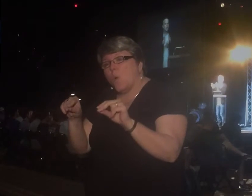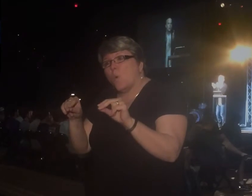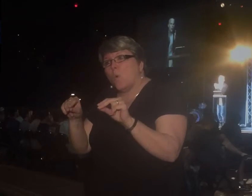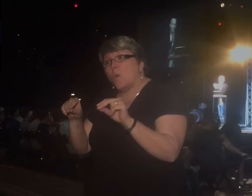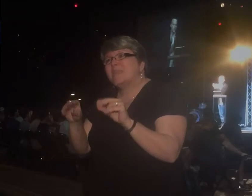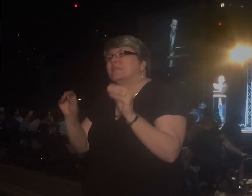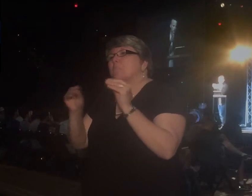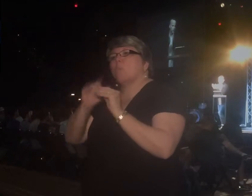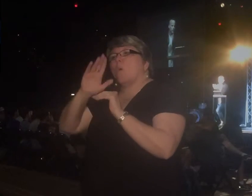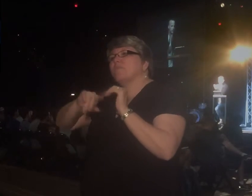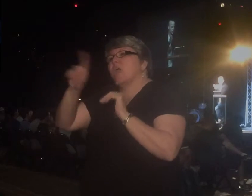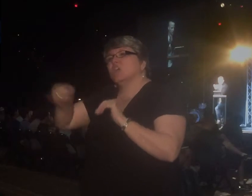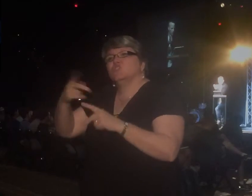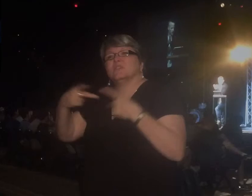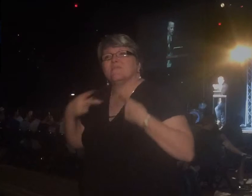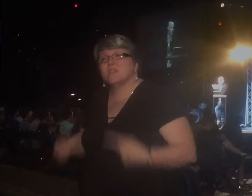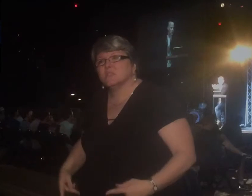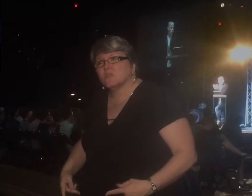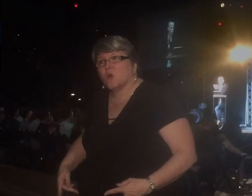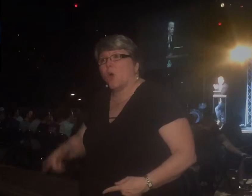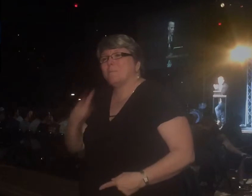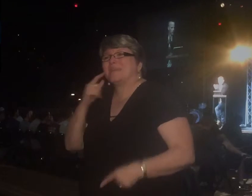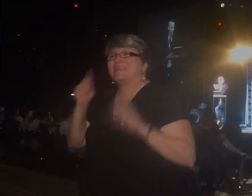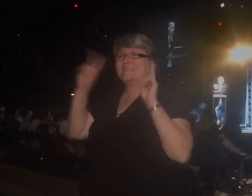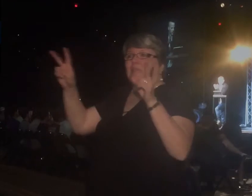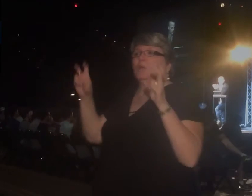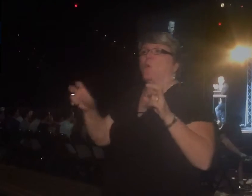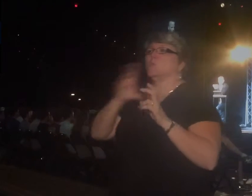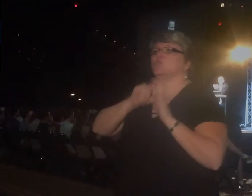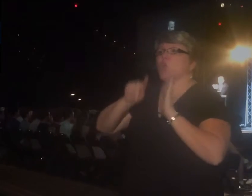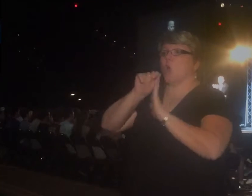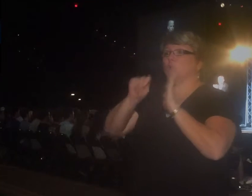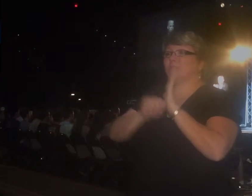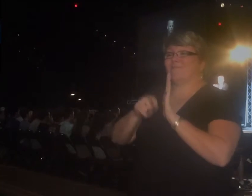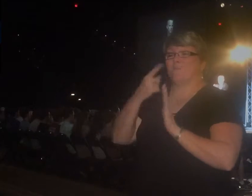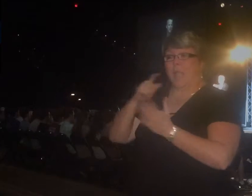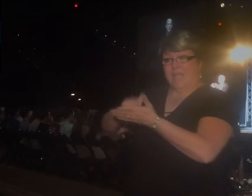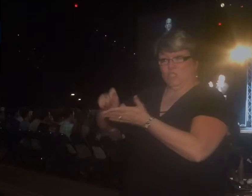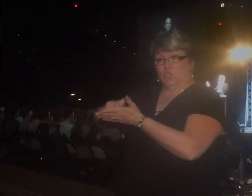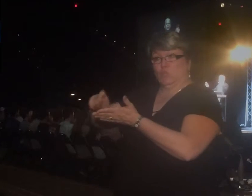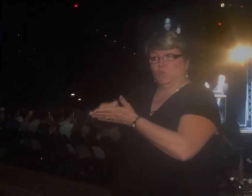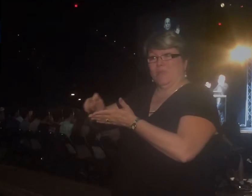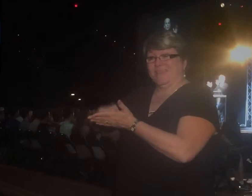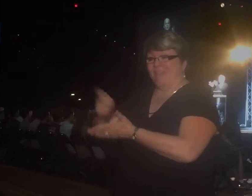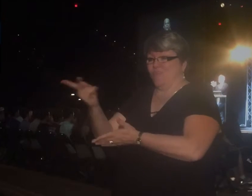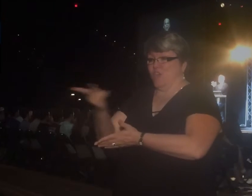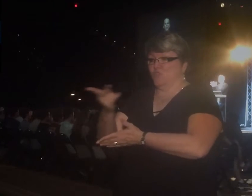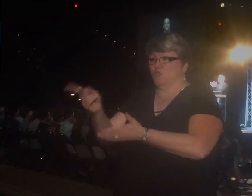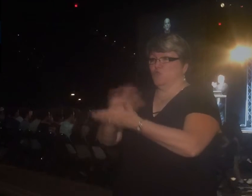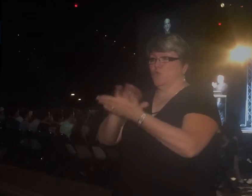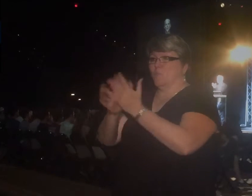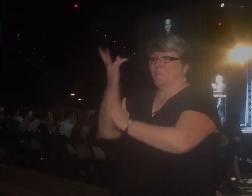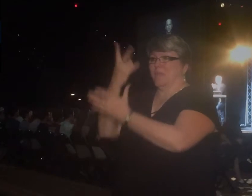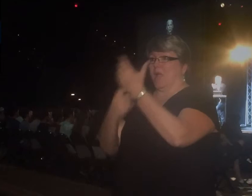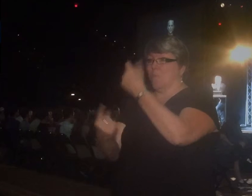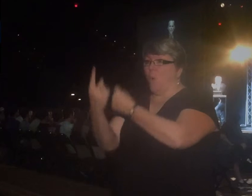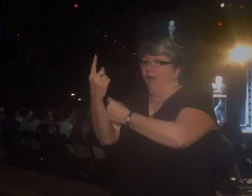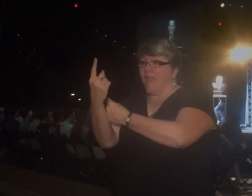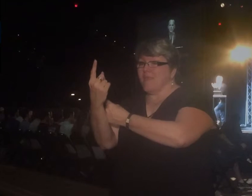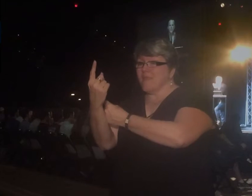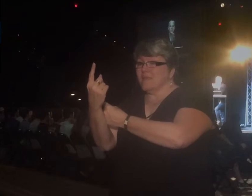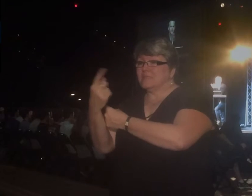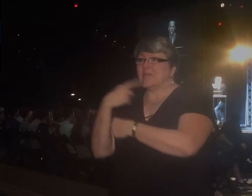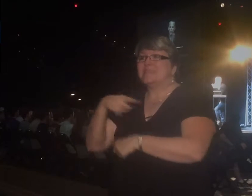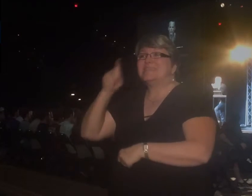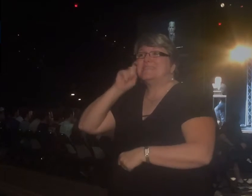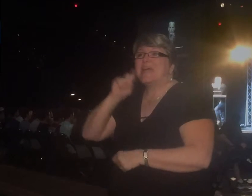he's saying is, no, it's more than just physical, because then he quotes the Old Testament, for as it is written, the two become